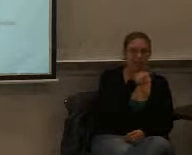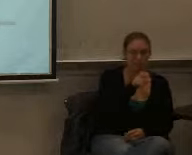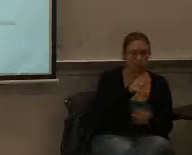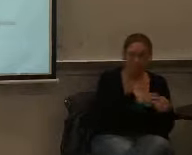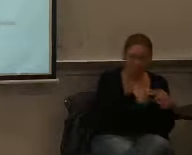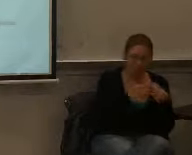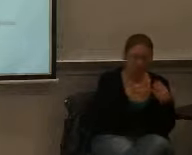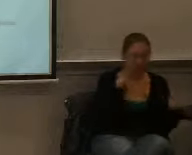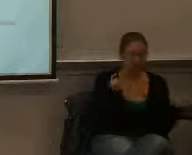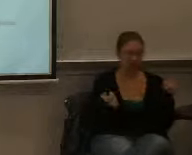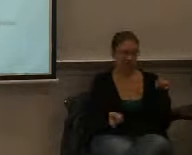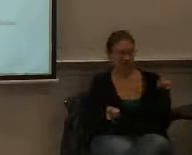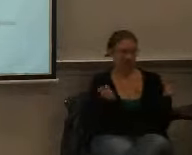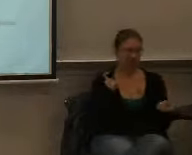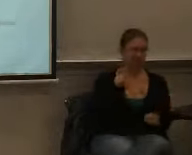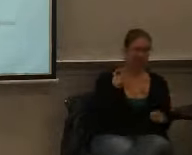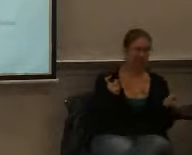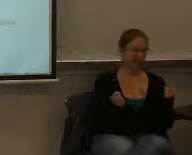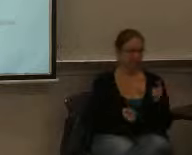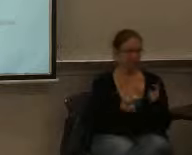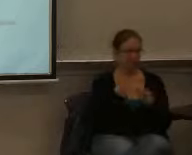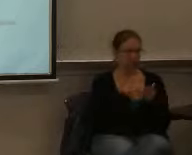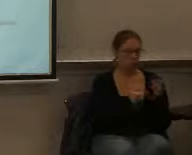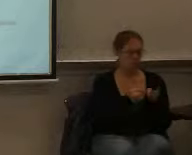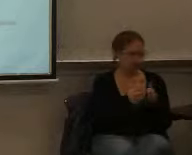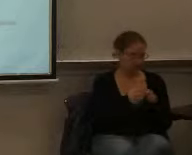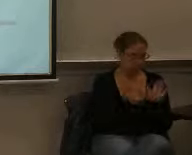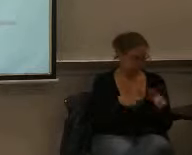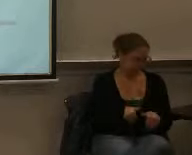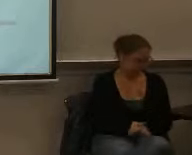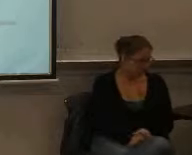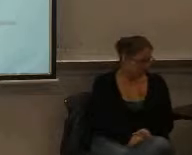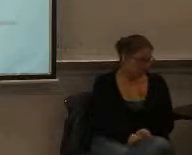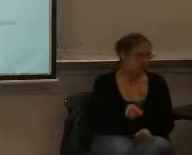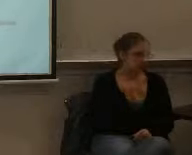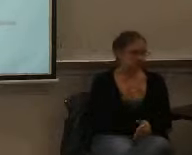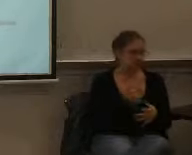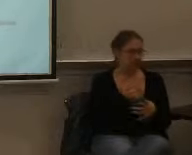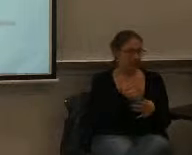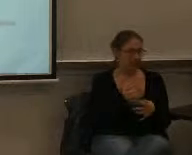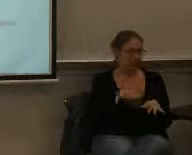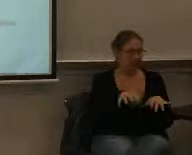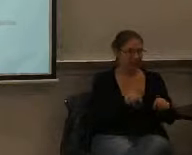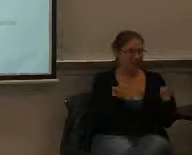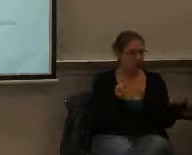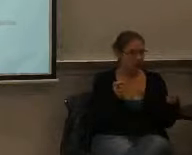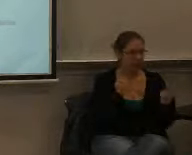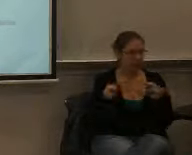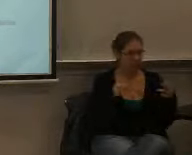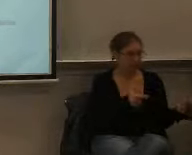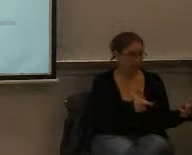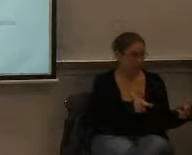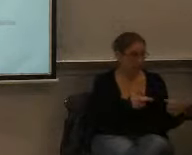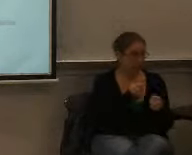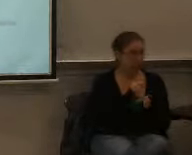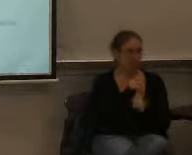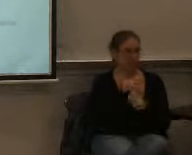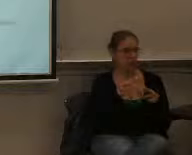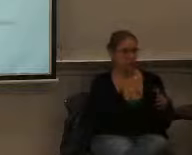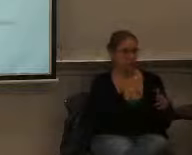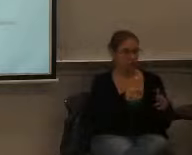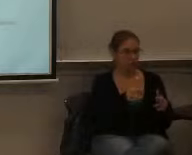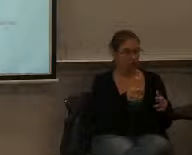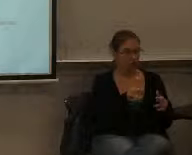then you know what's the problem? You've taken over essentially a river, and you've made it so the